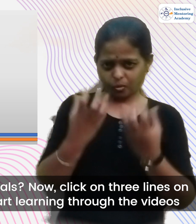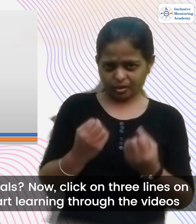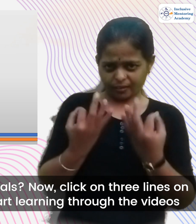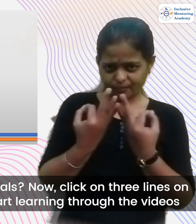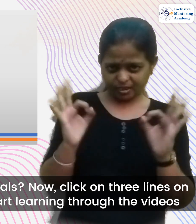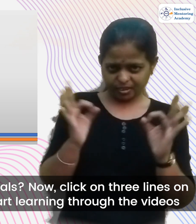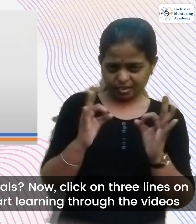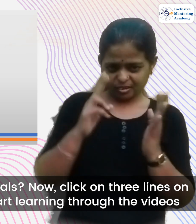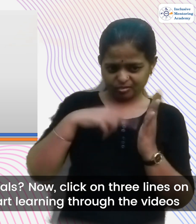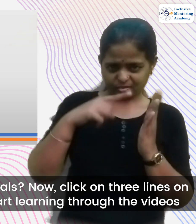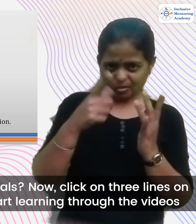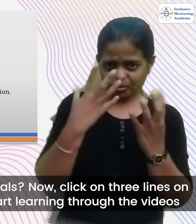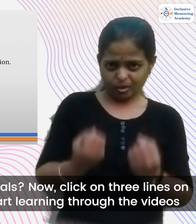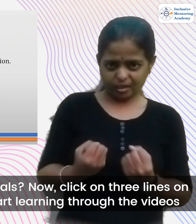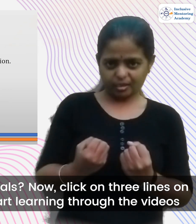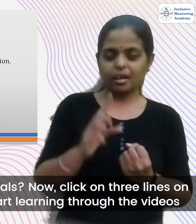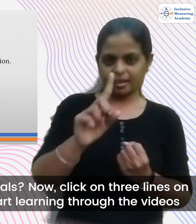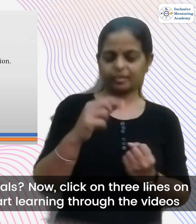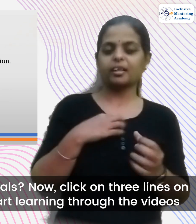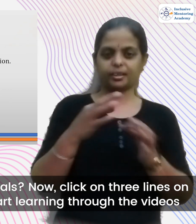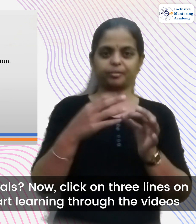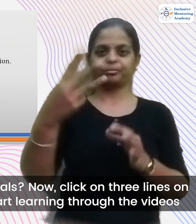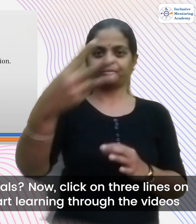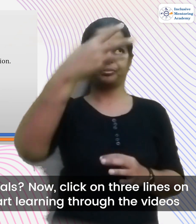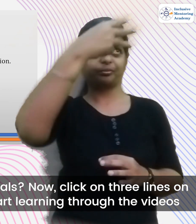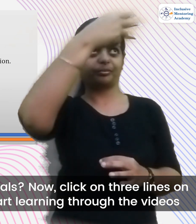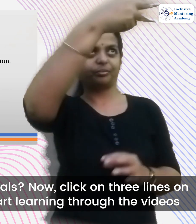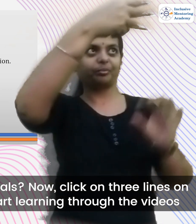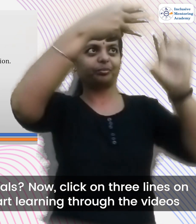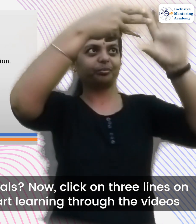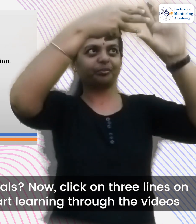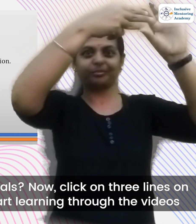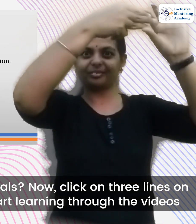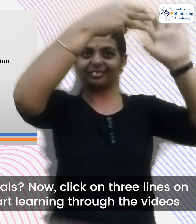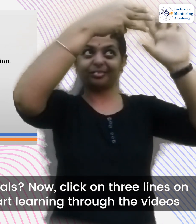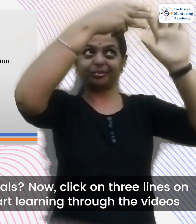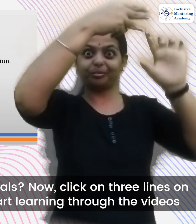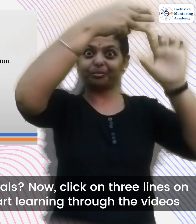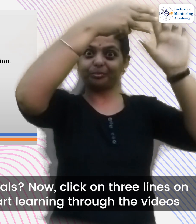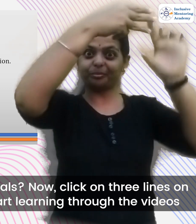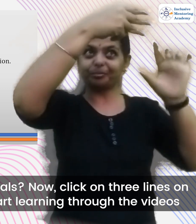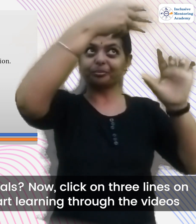Do you want to access free materials? Now, click on 3 lines on the top, Free Material option.